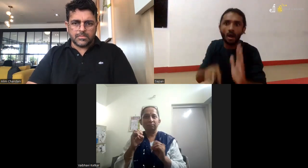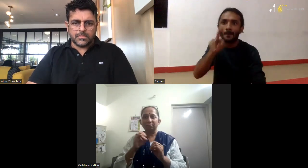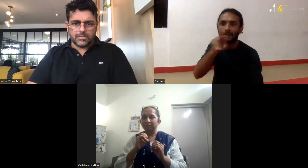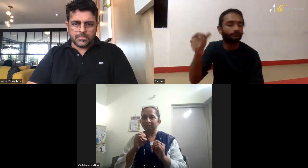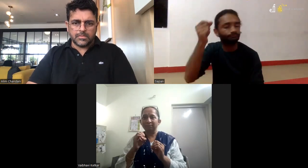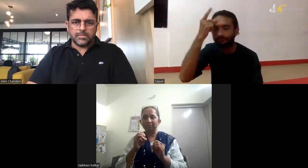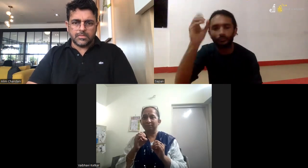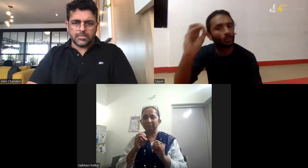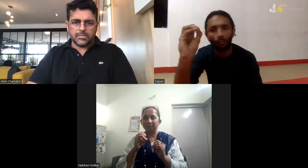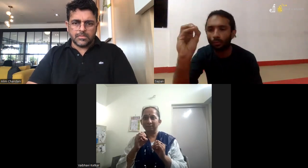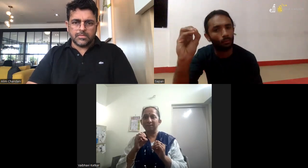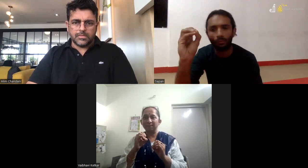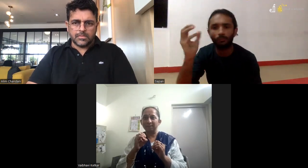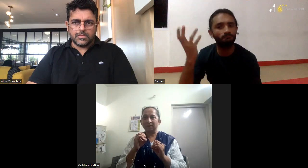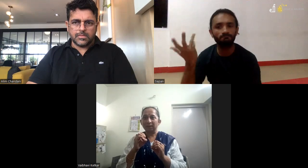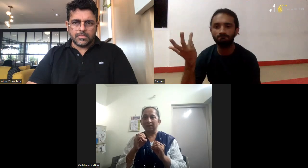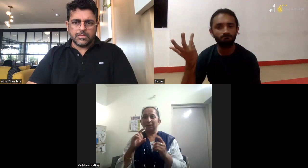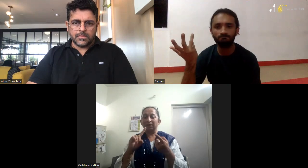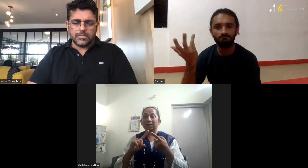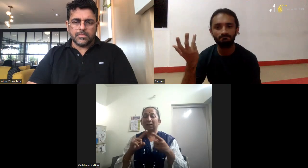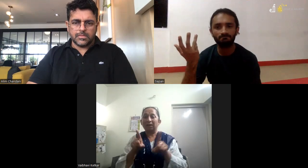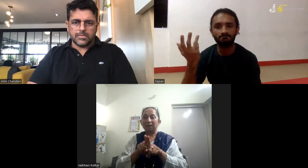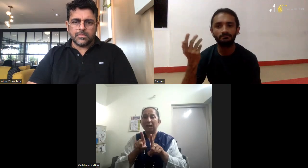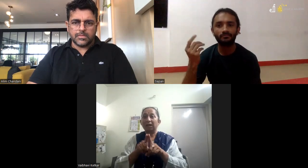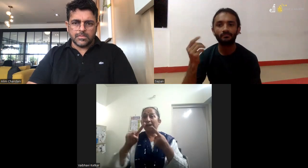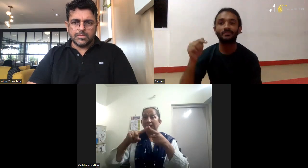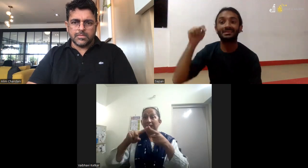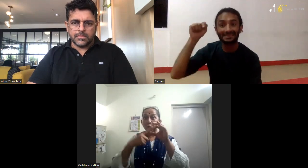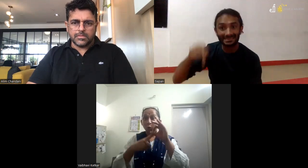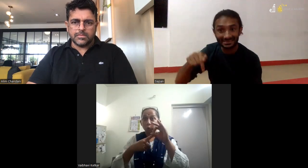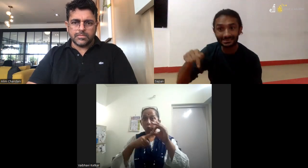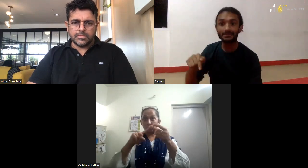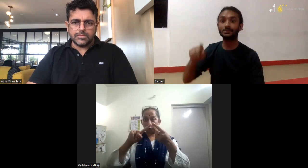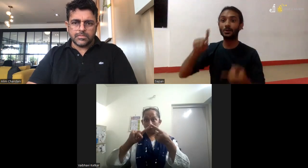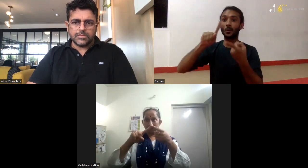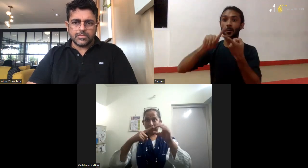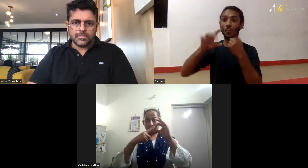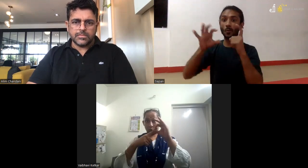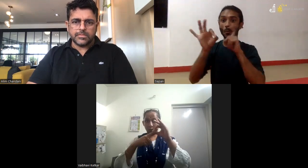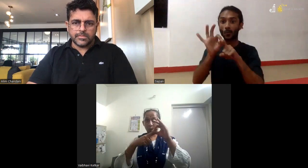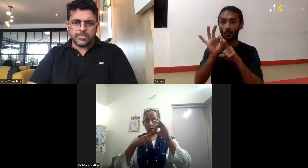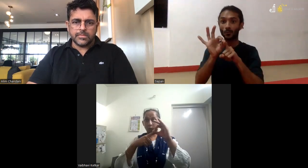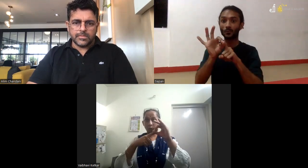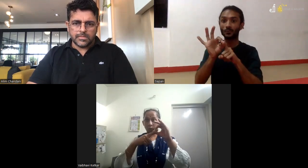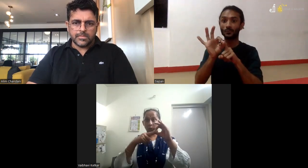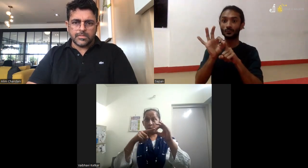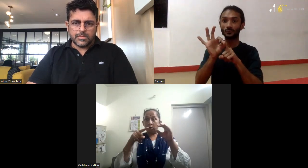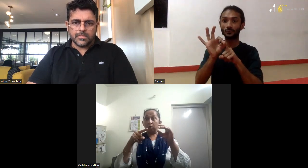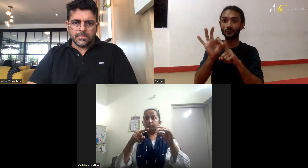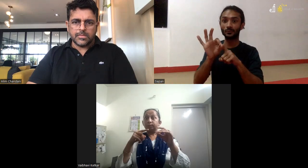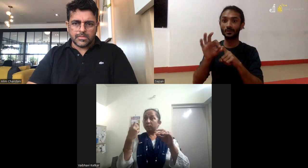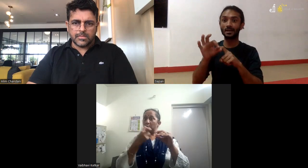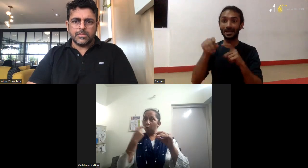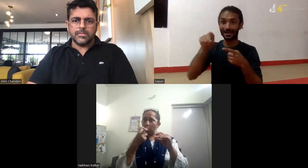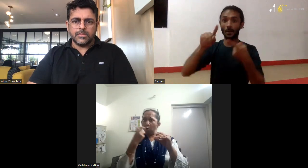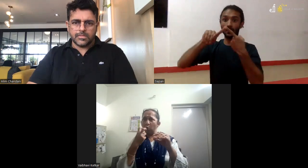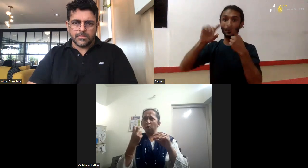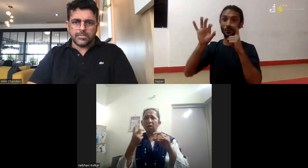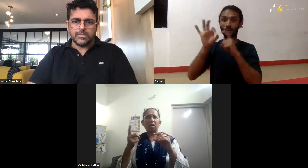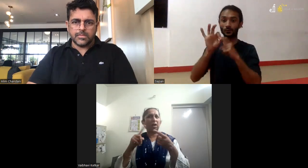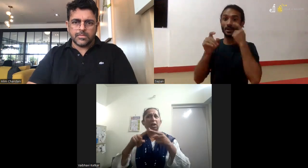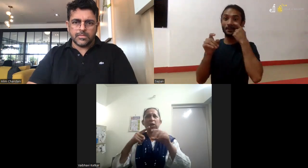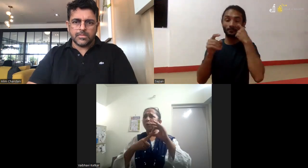in east or maybe in west side, so that both of the sides can support each other. We can have leaders, and also hearing